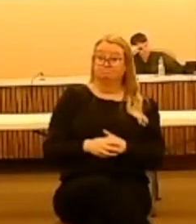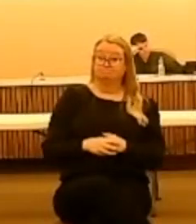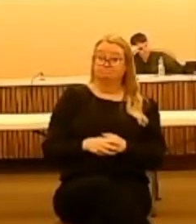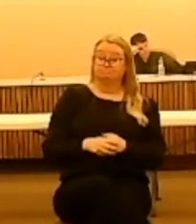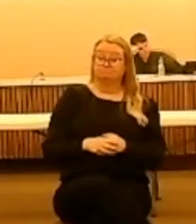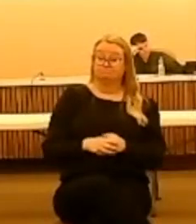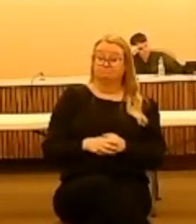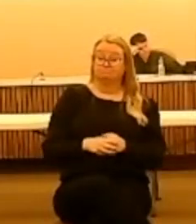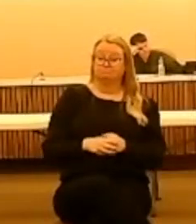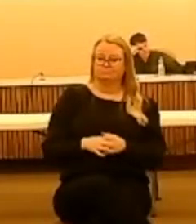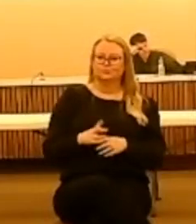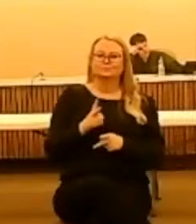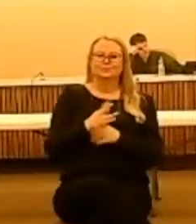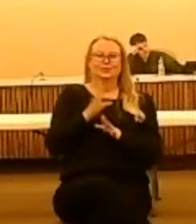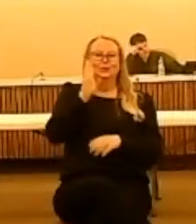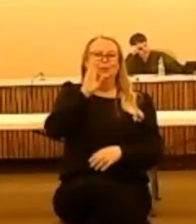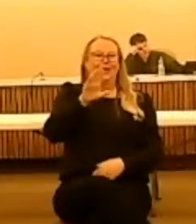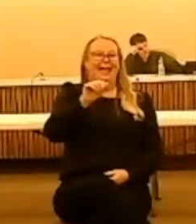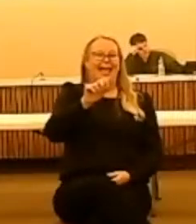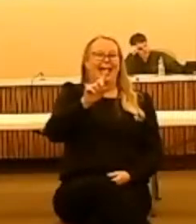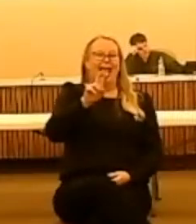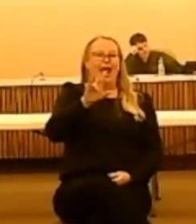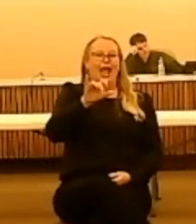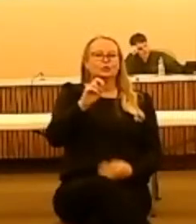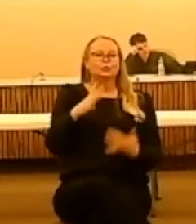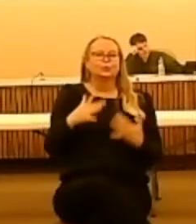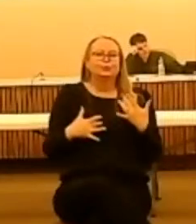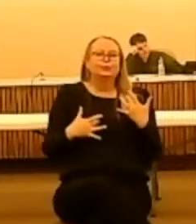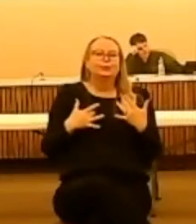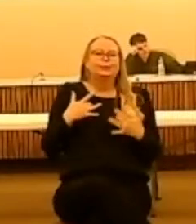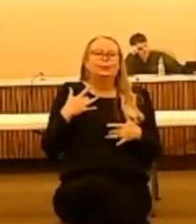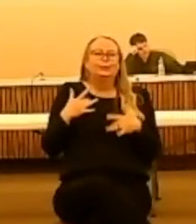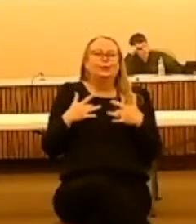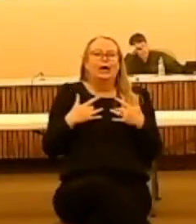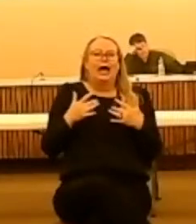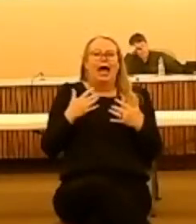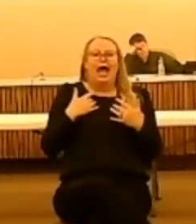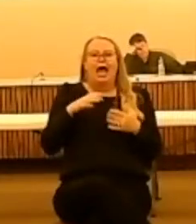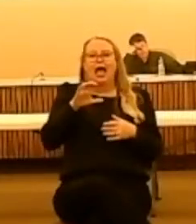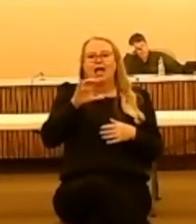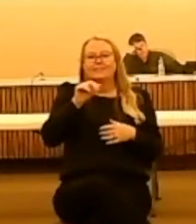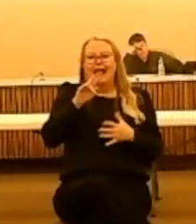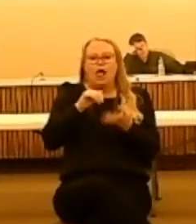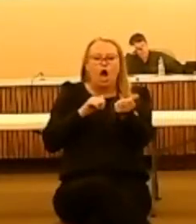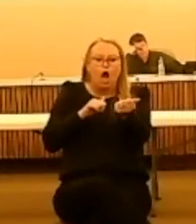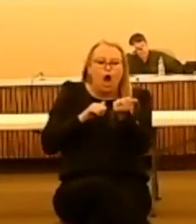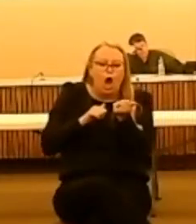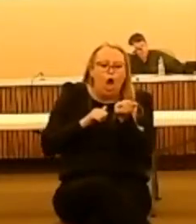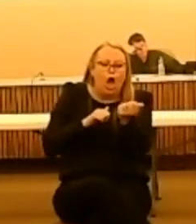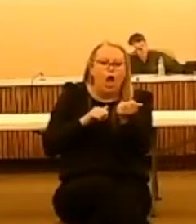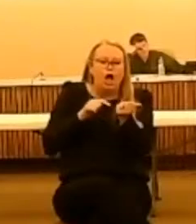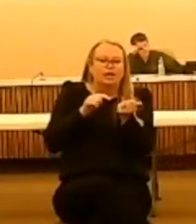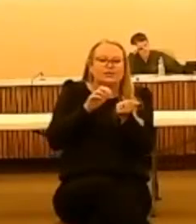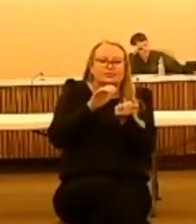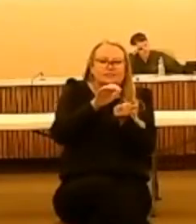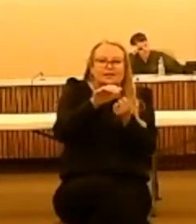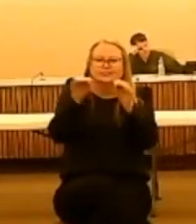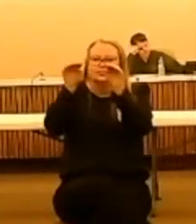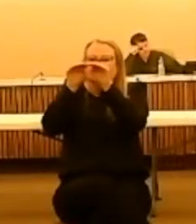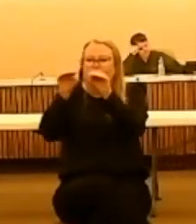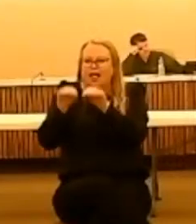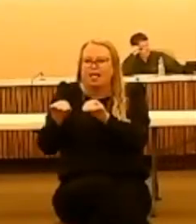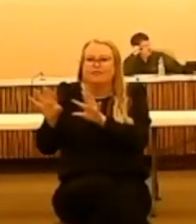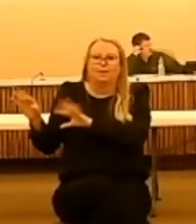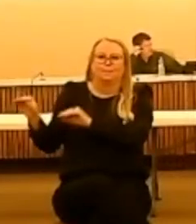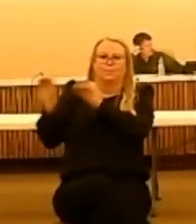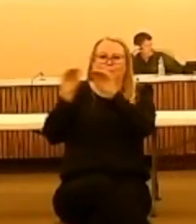I know that Adrian was excited that some of her catalog shelving will get new life in the new Monroe County